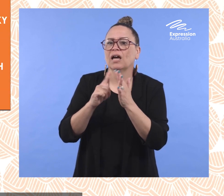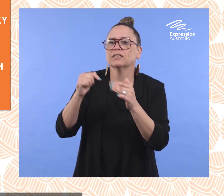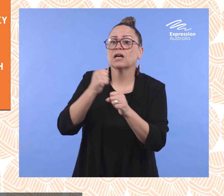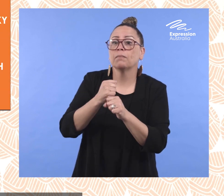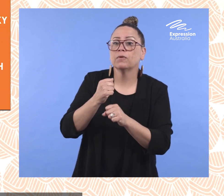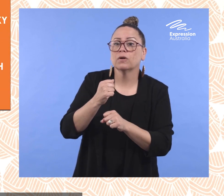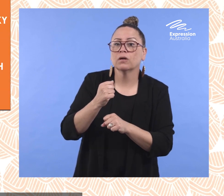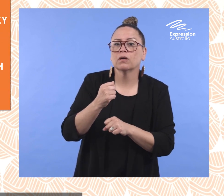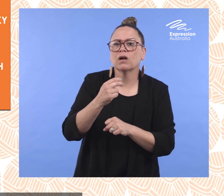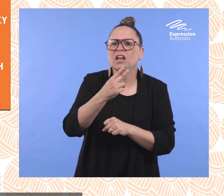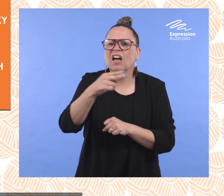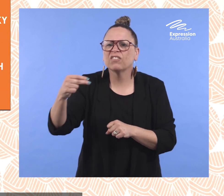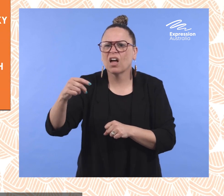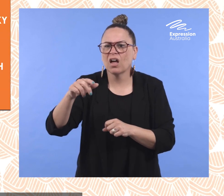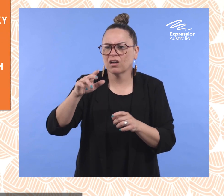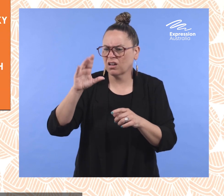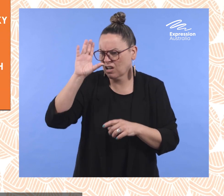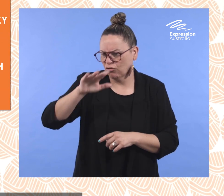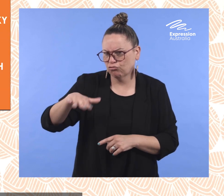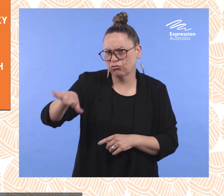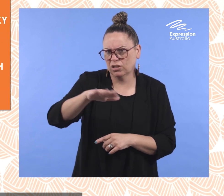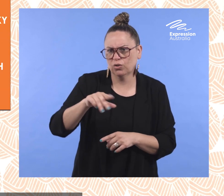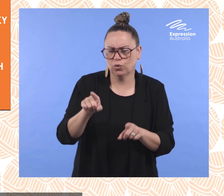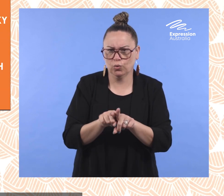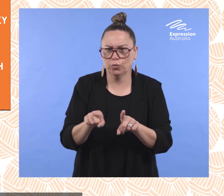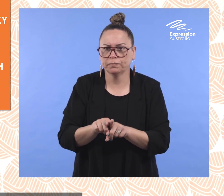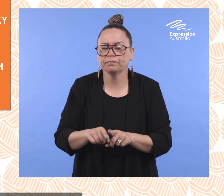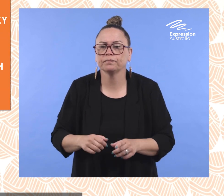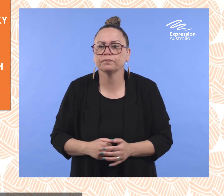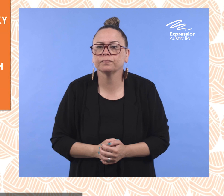examples in Scandinavian countries as well.